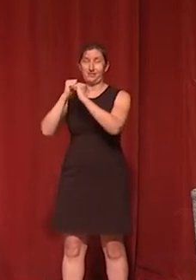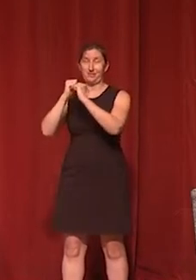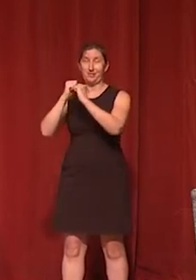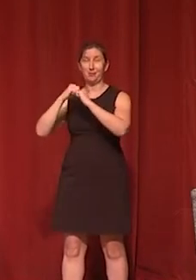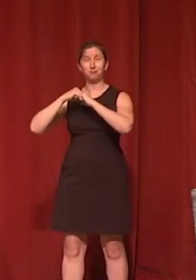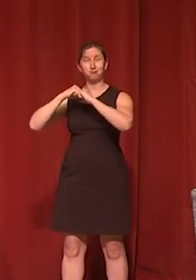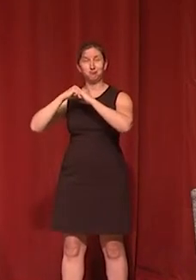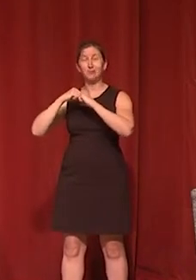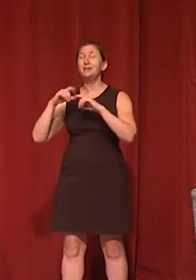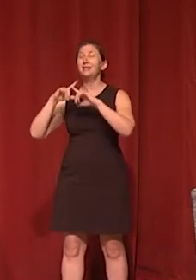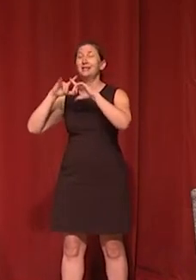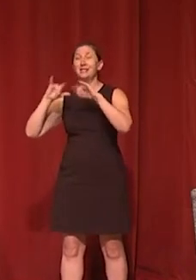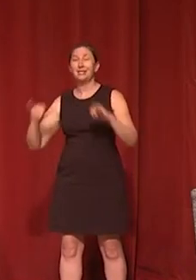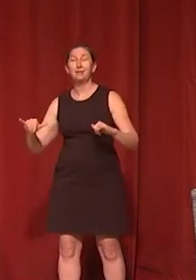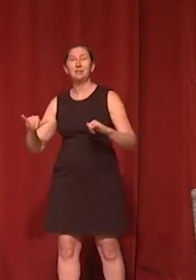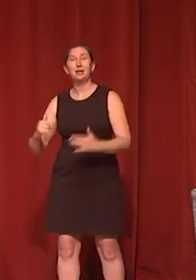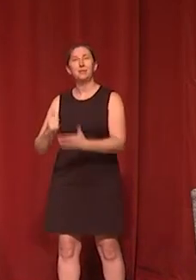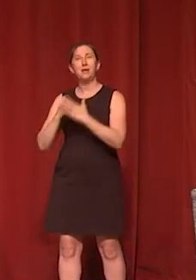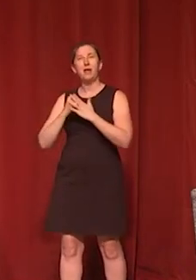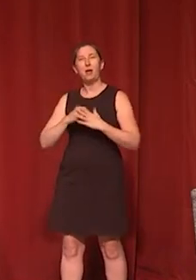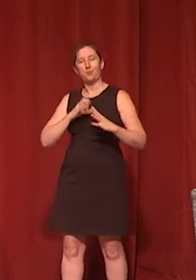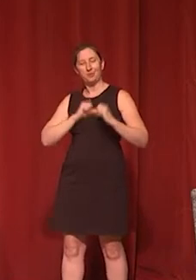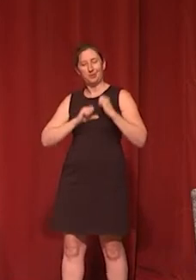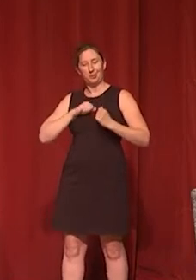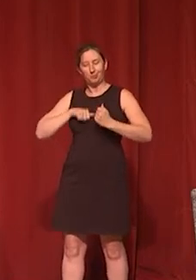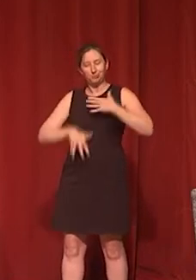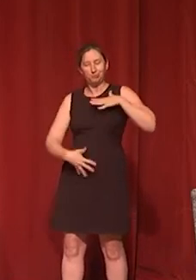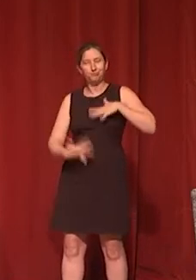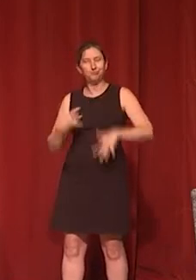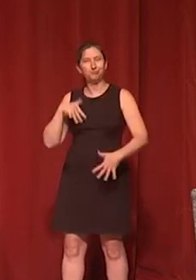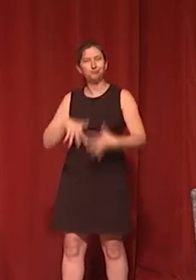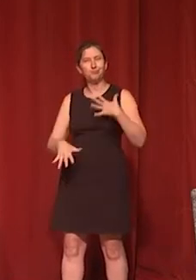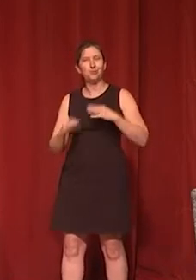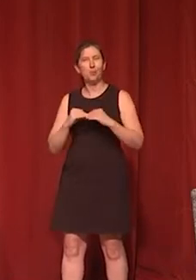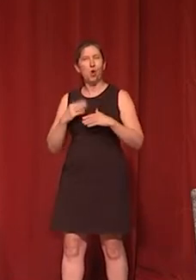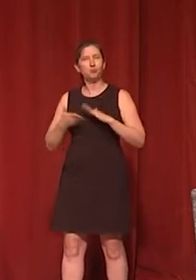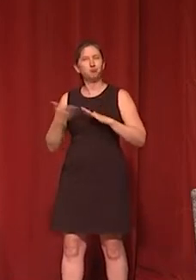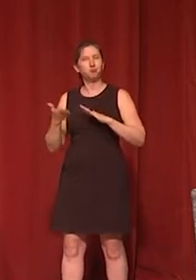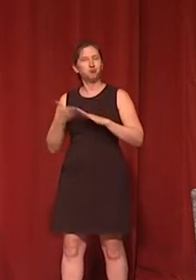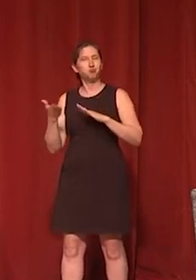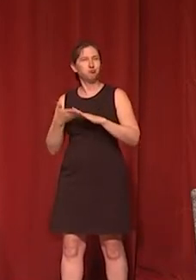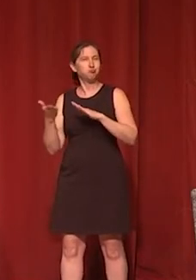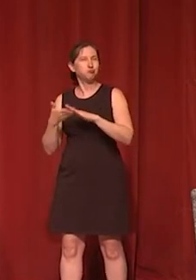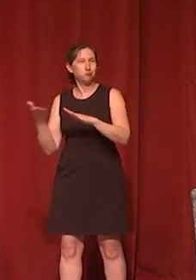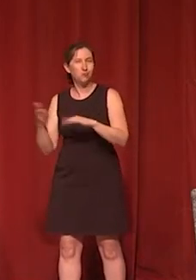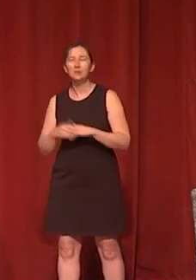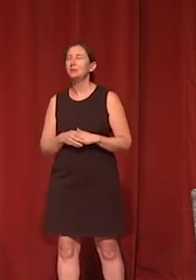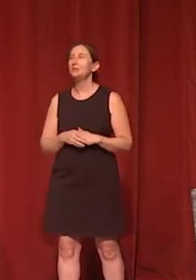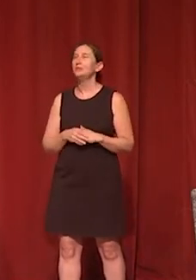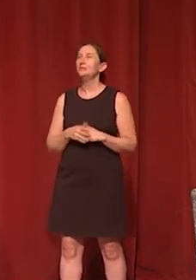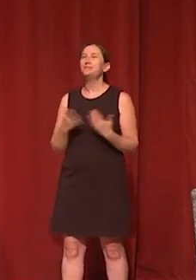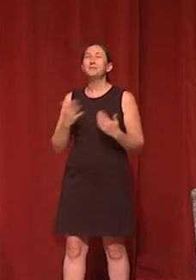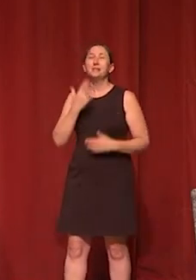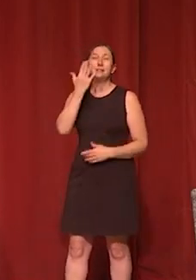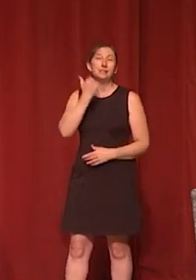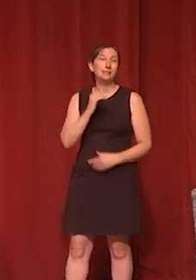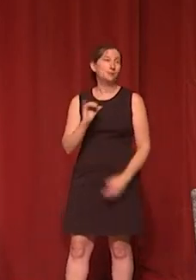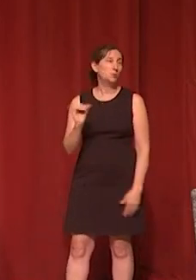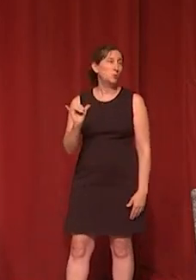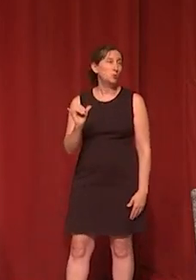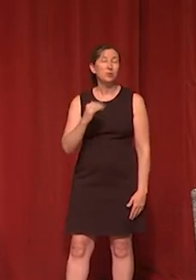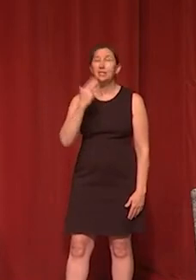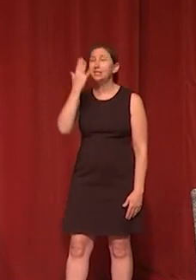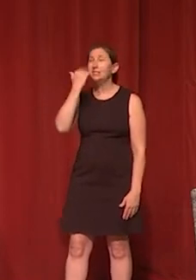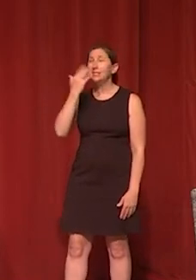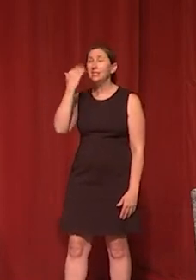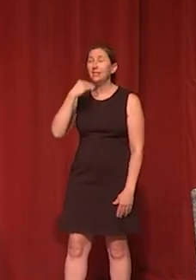risk factors as well. So multiple benefits with exercise, multiple benefits with sleep as well, because sleep can impact our